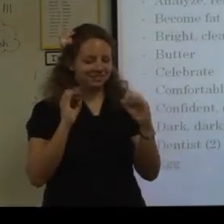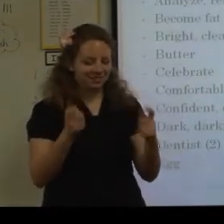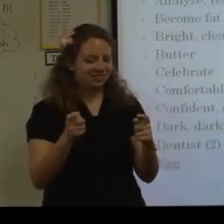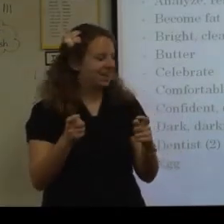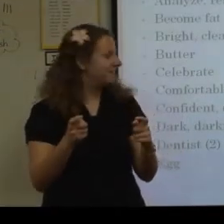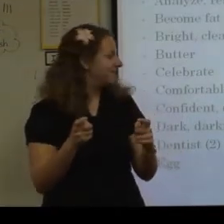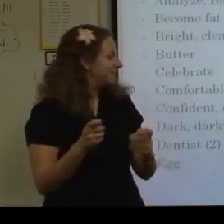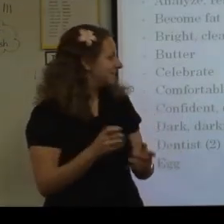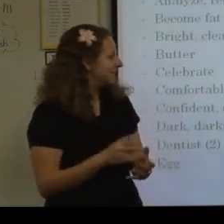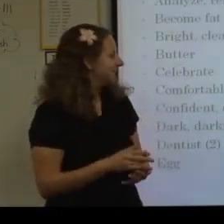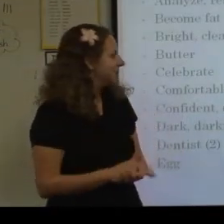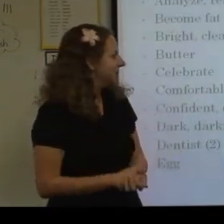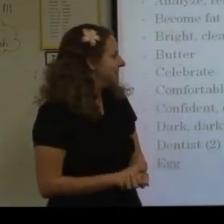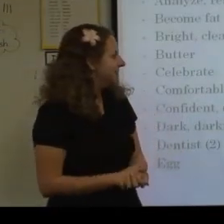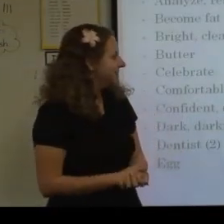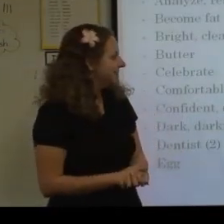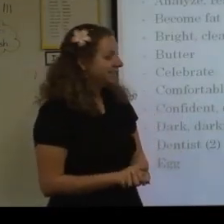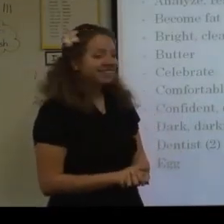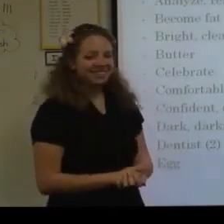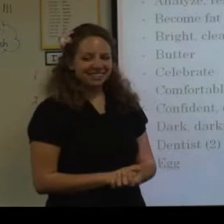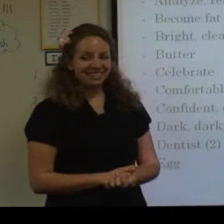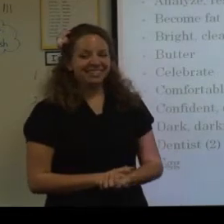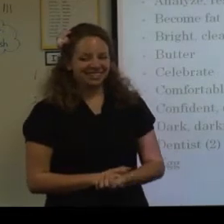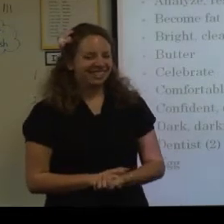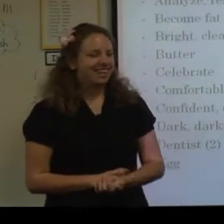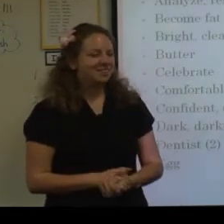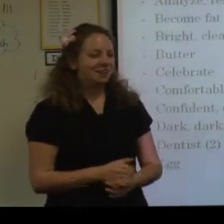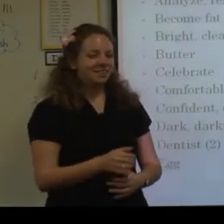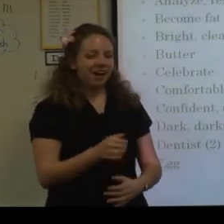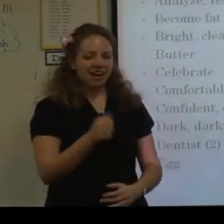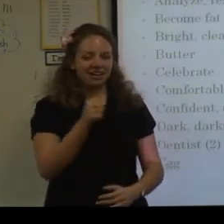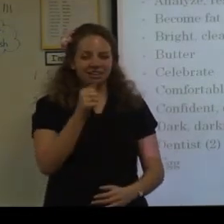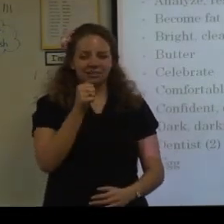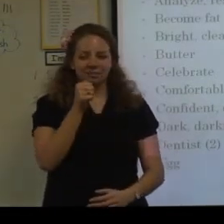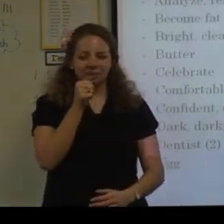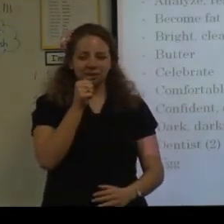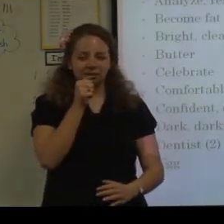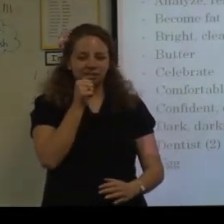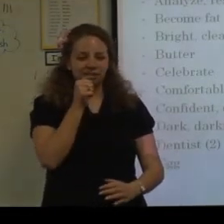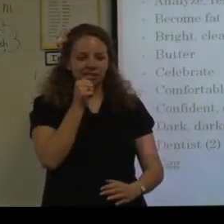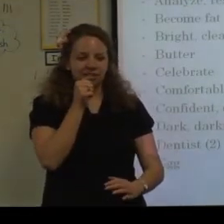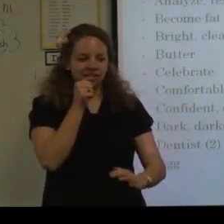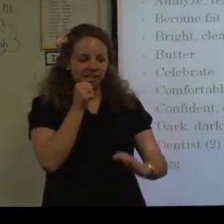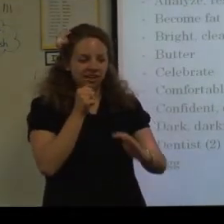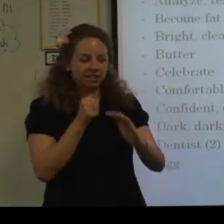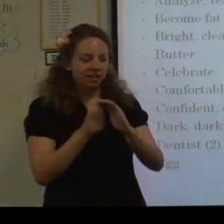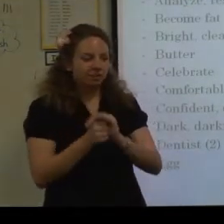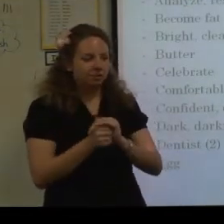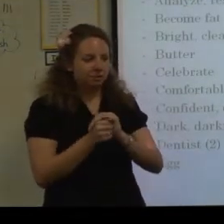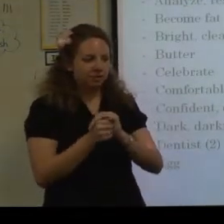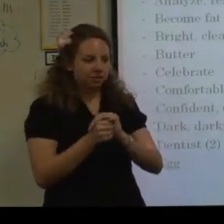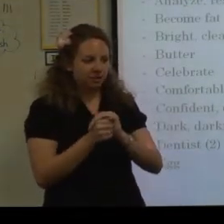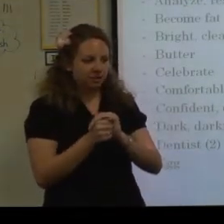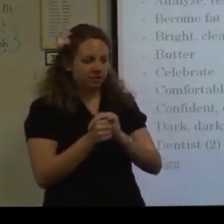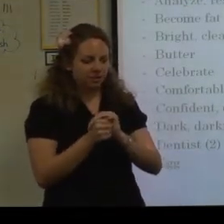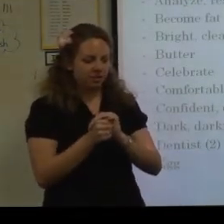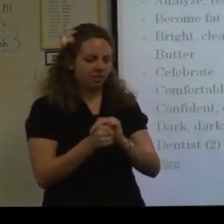to use that. Fix. I like it. And then we have hide. So it's like it's here, and then it goes